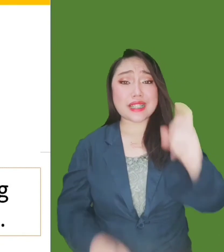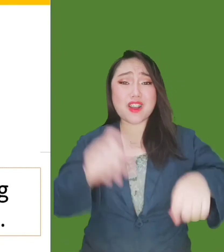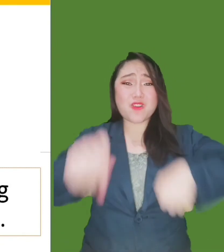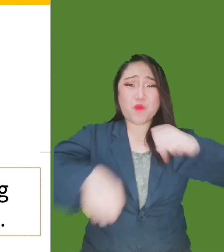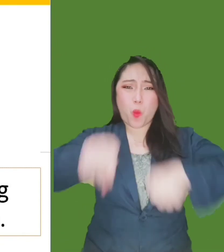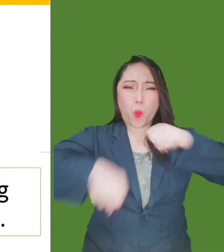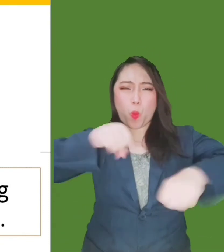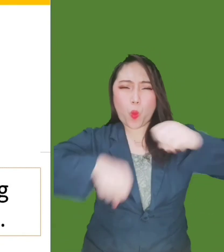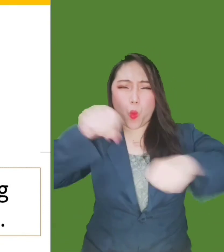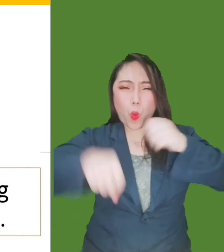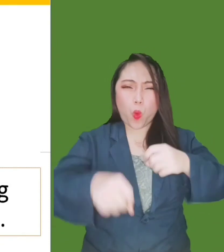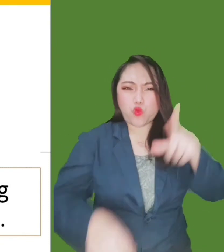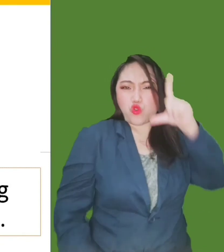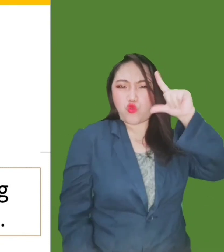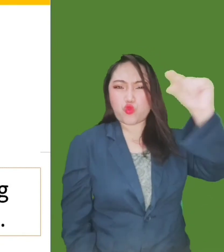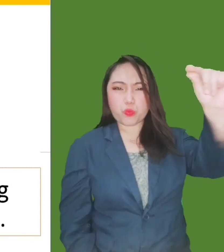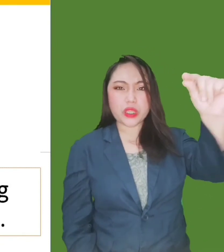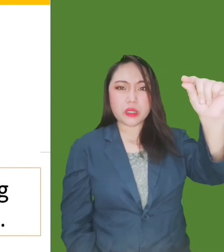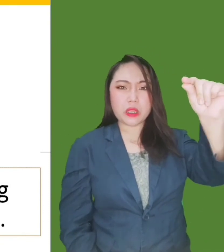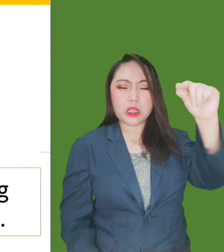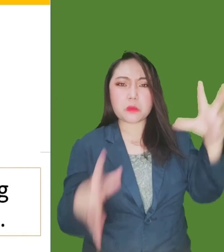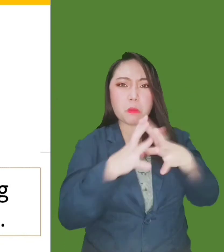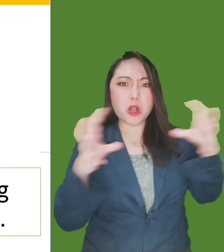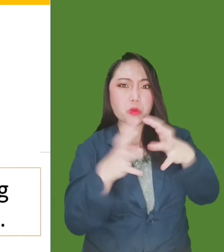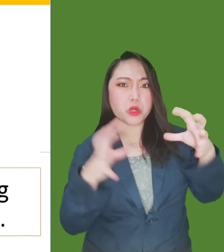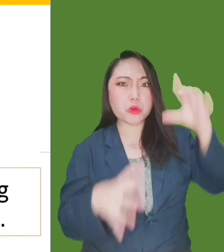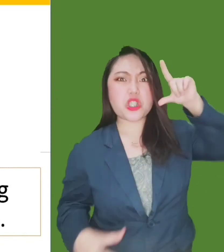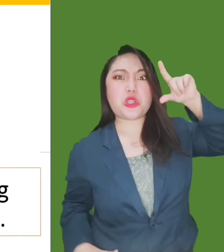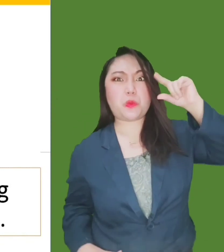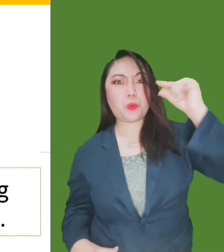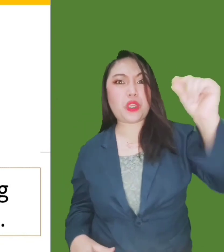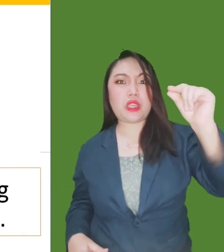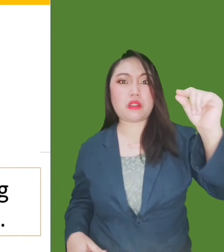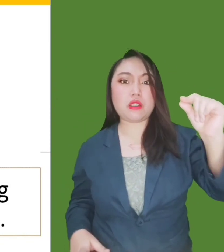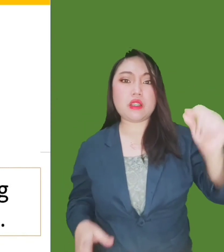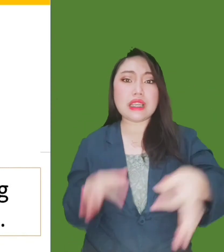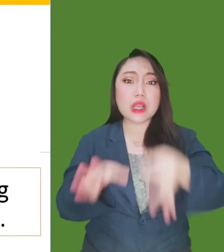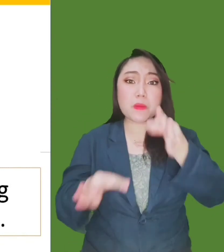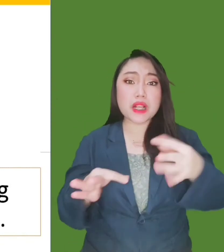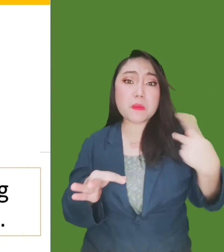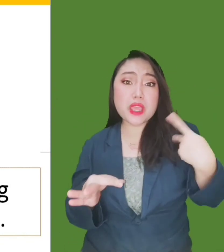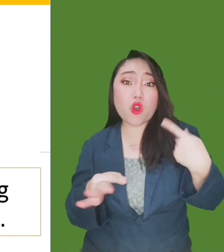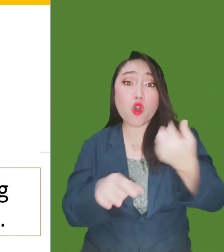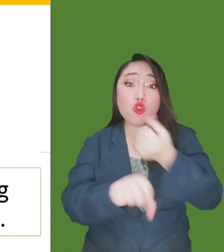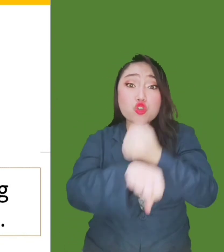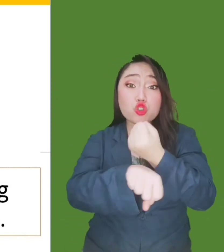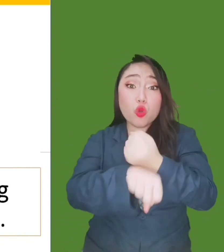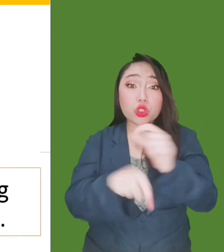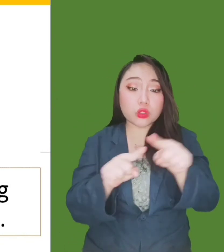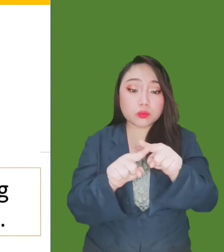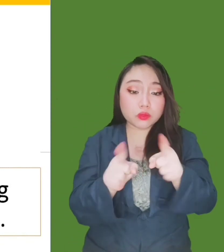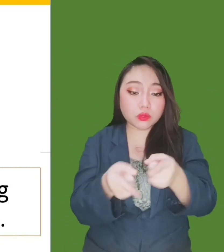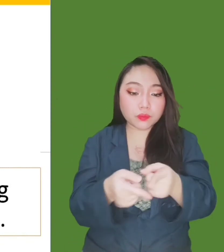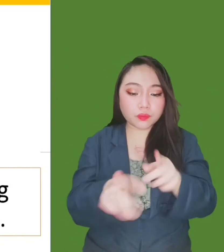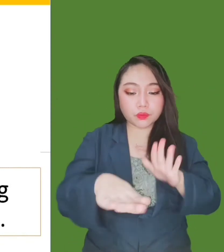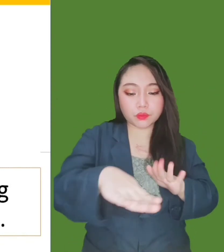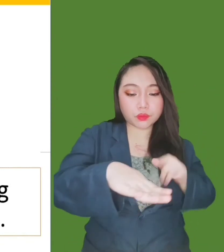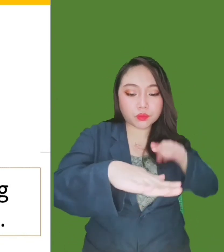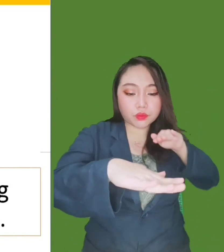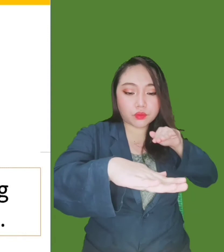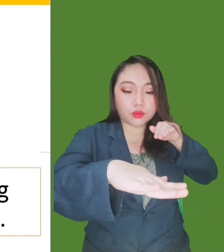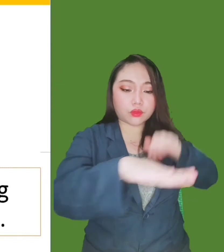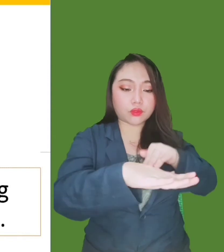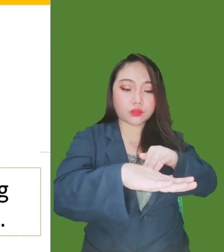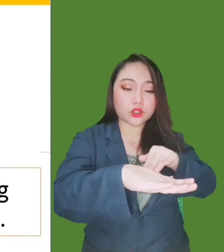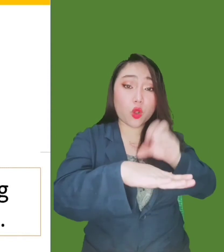if for example you are using the bicycle too fast, you're speeding up too much speed, if there is